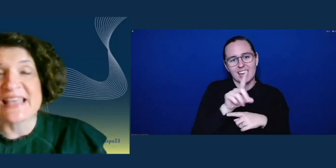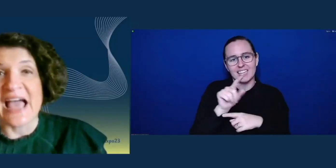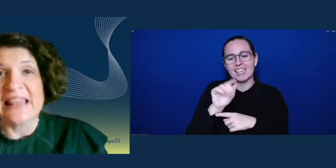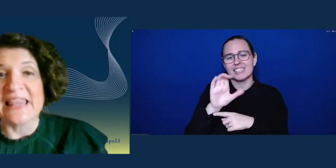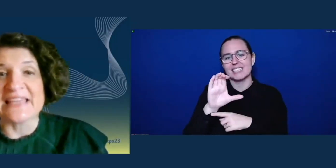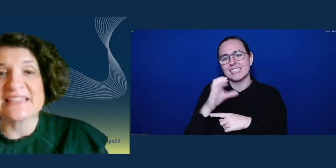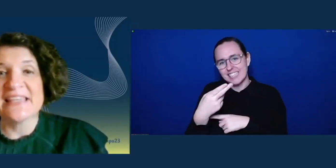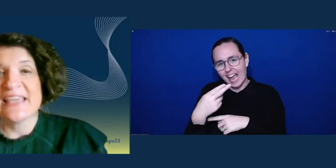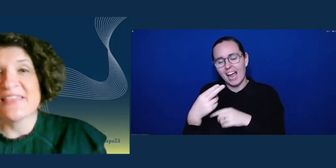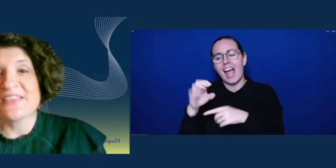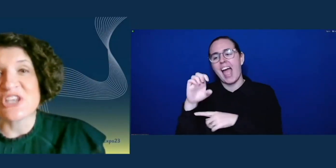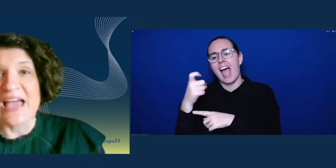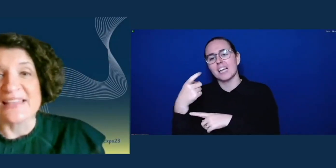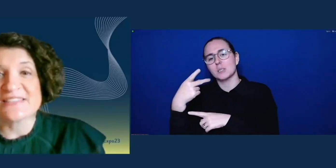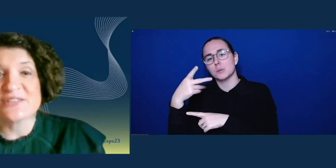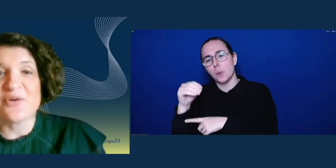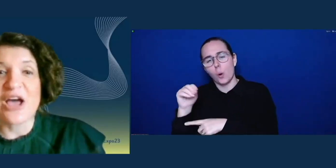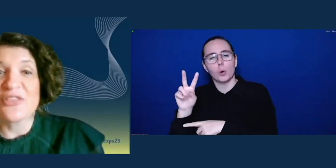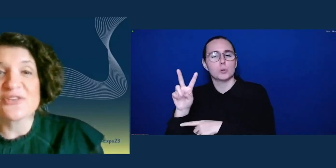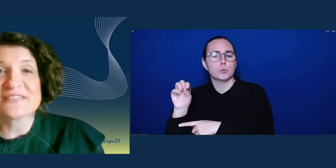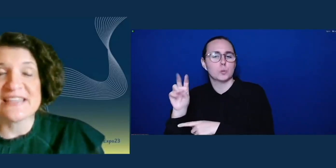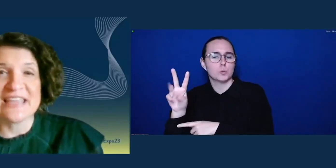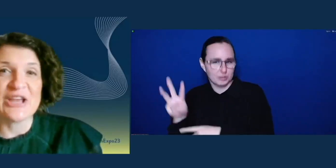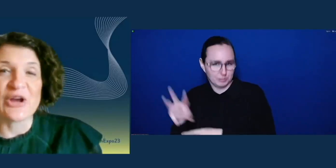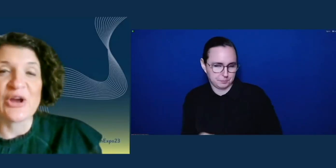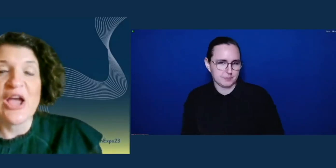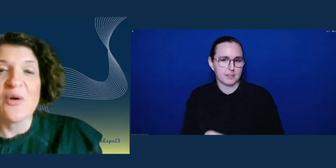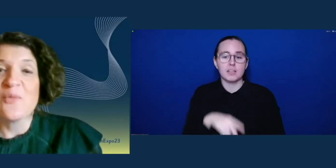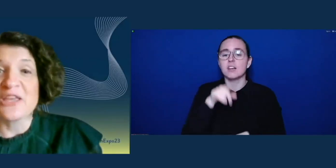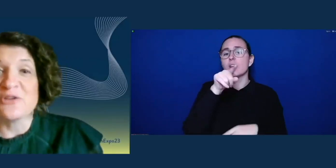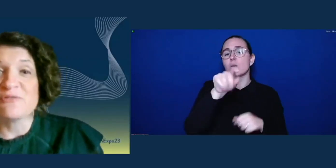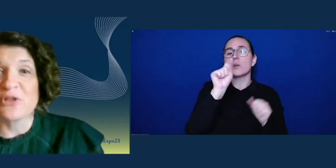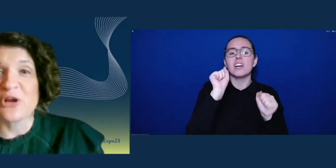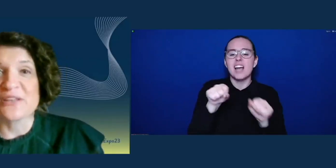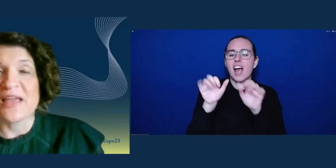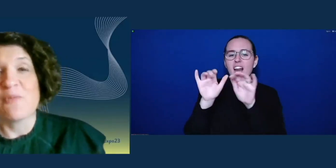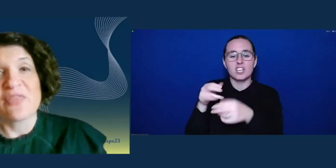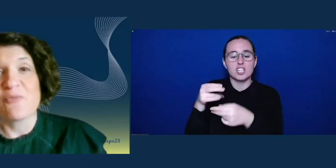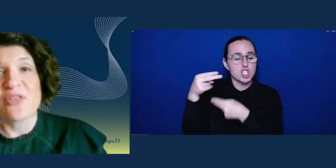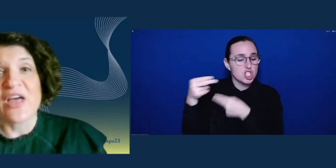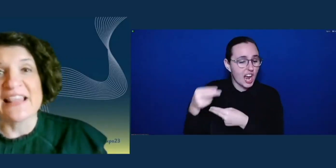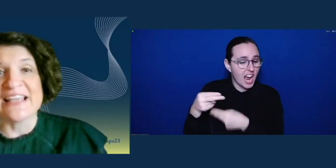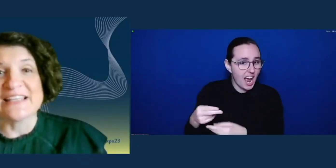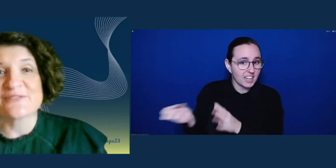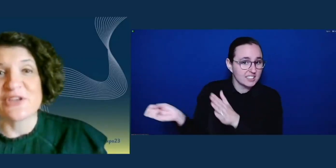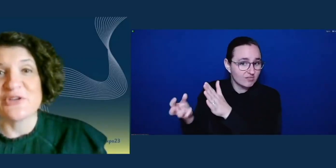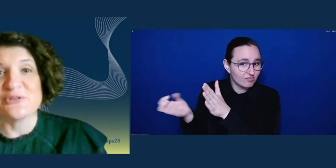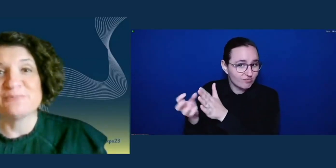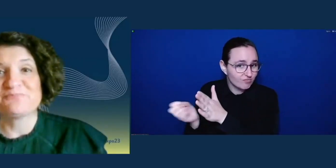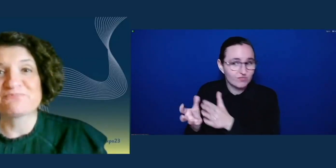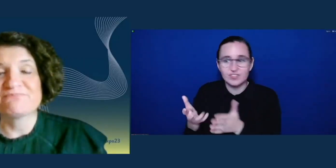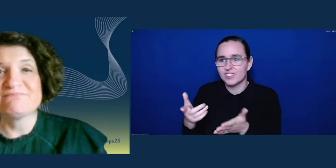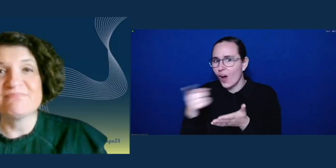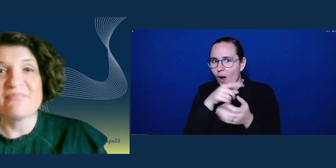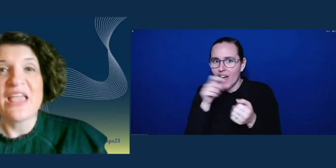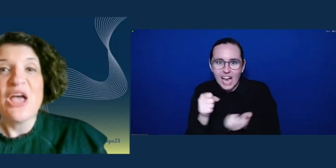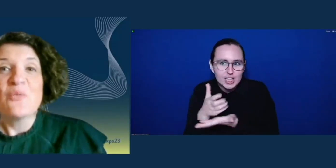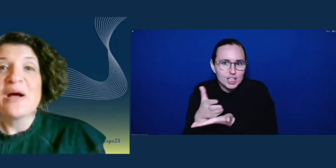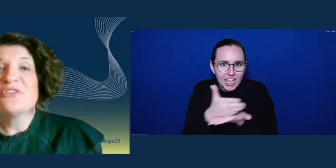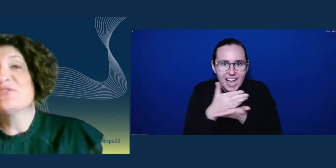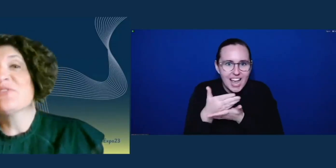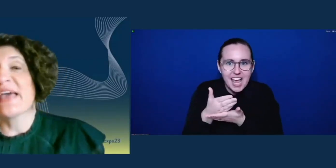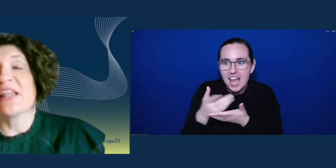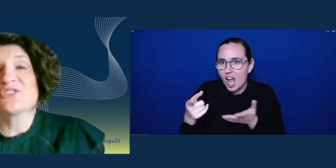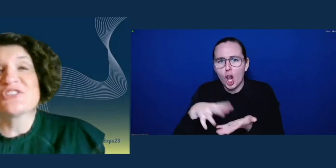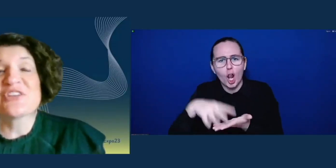sentence highlight in the chat so others can hear what you've learned and what were the highlights for you. While